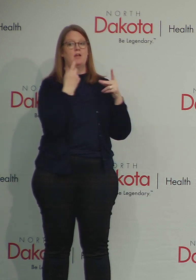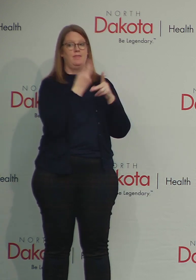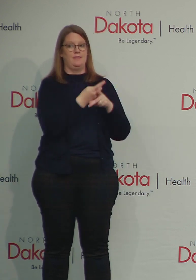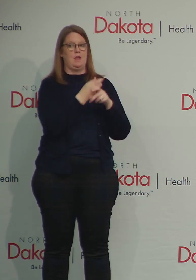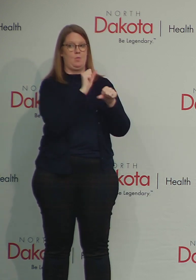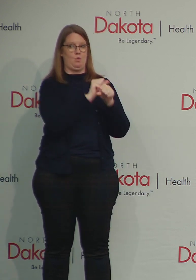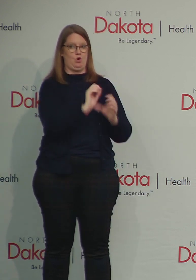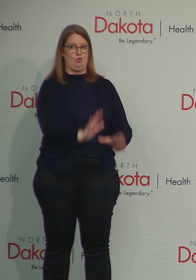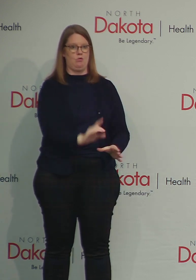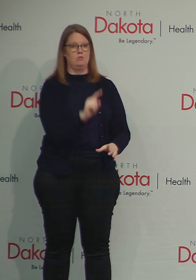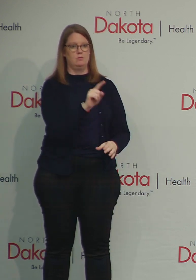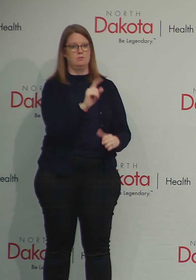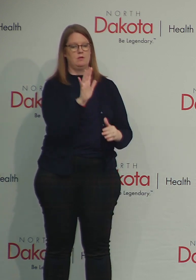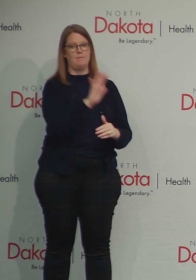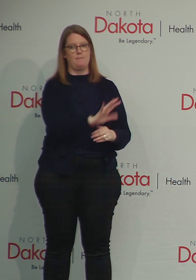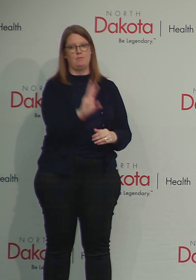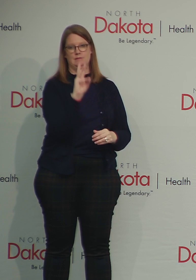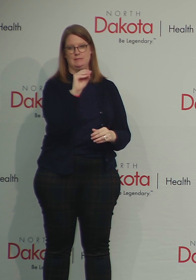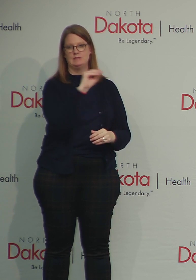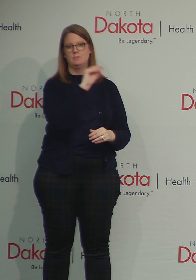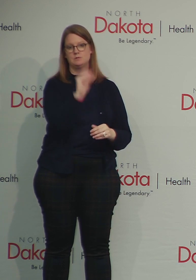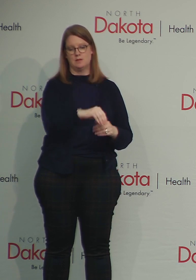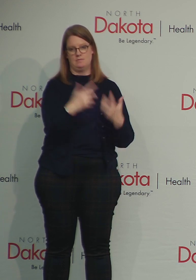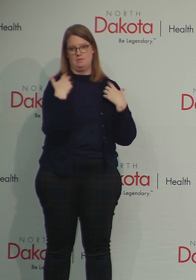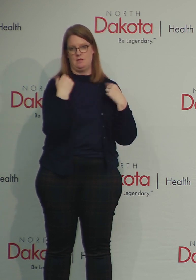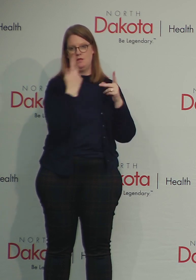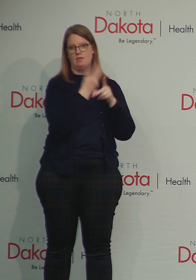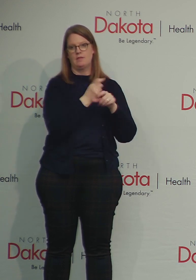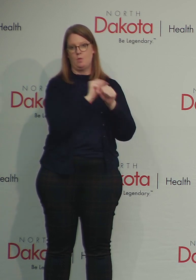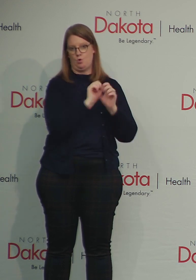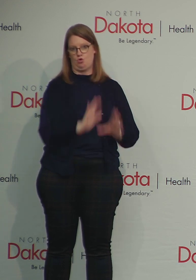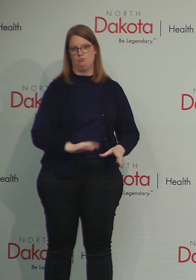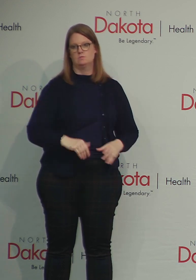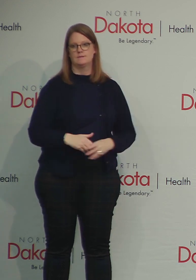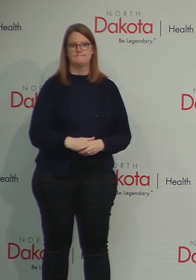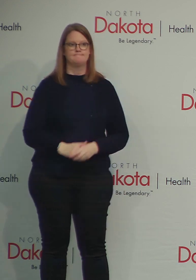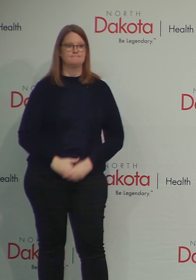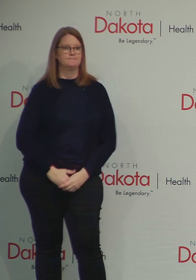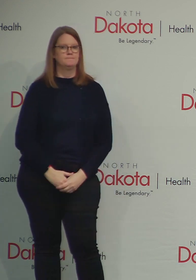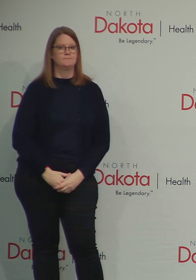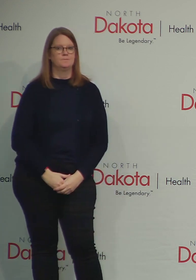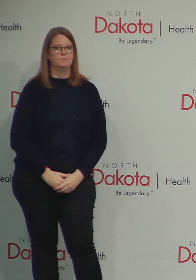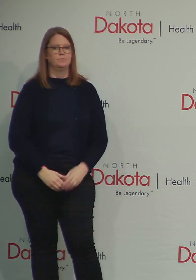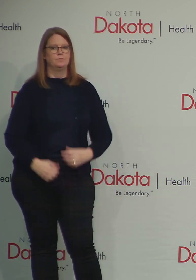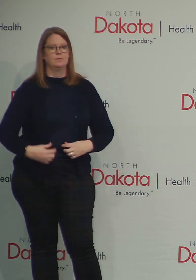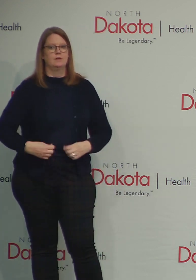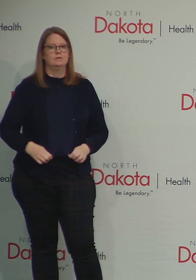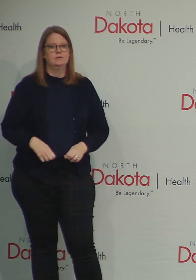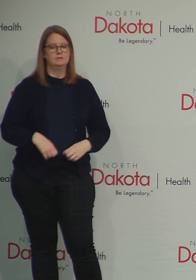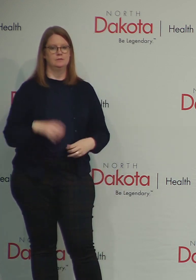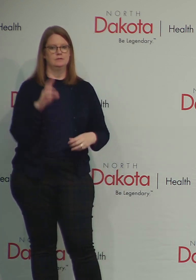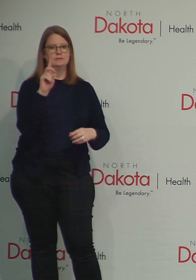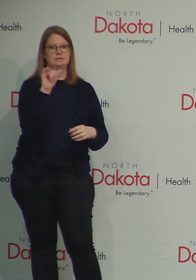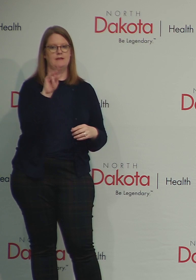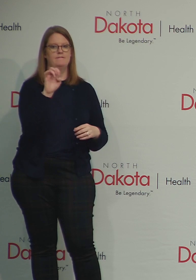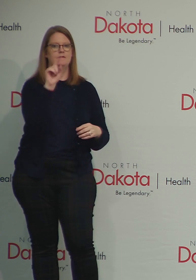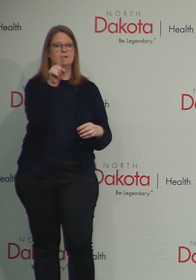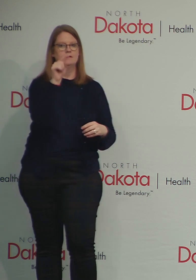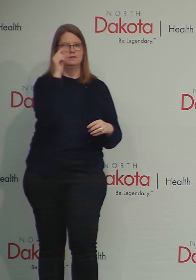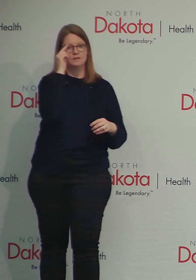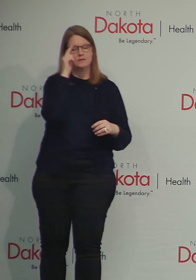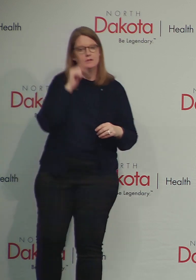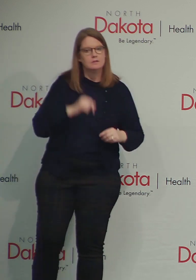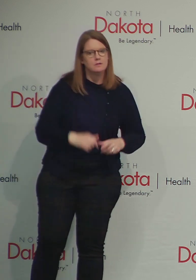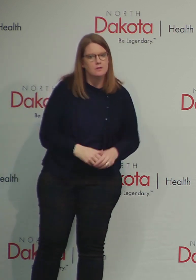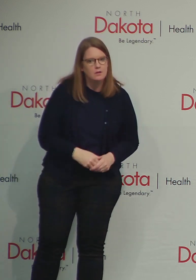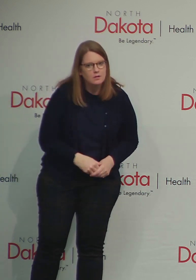population, approximately 60%. Dave? My